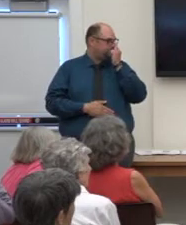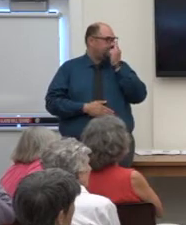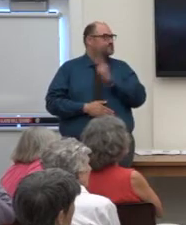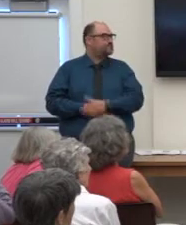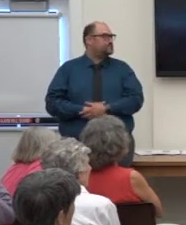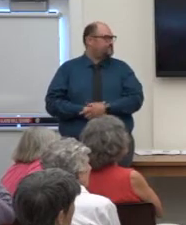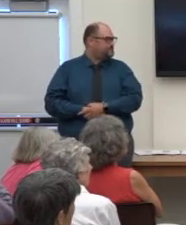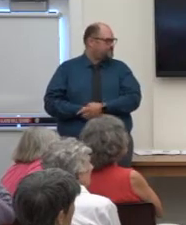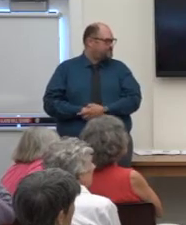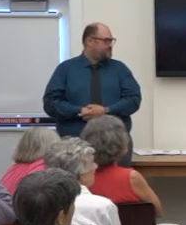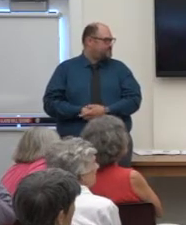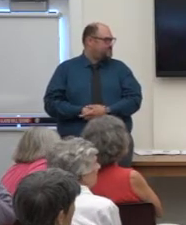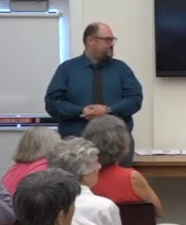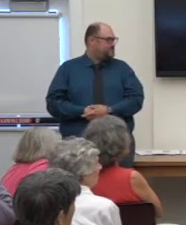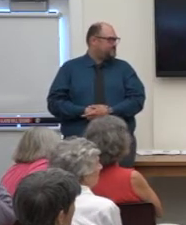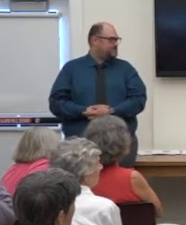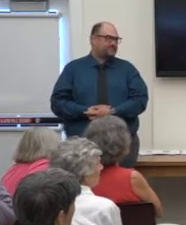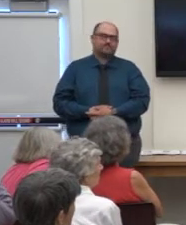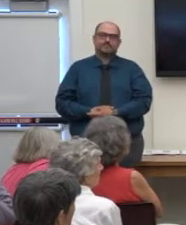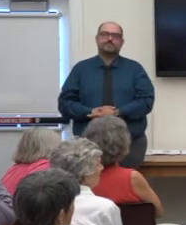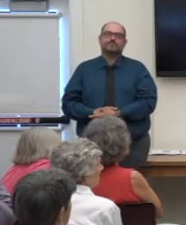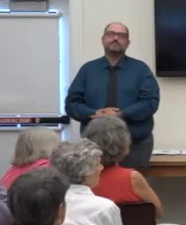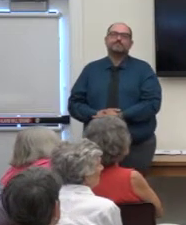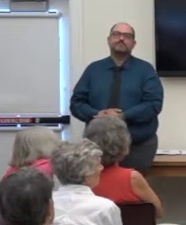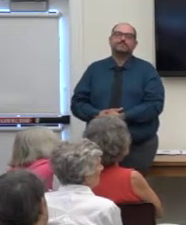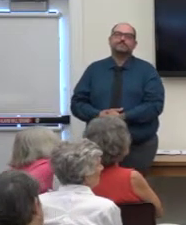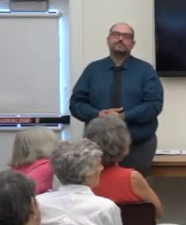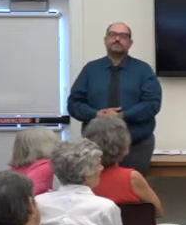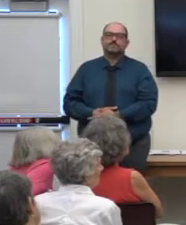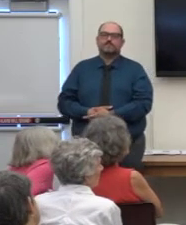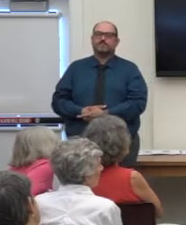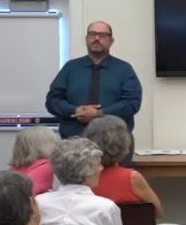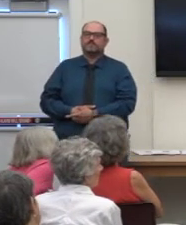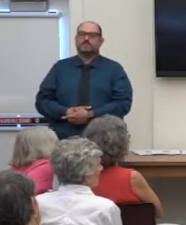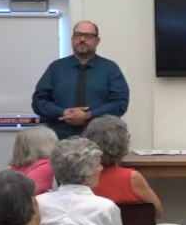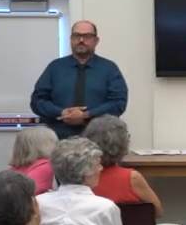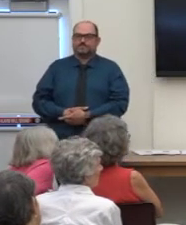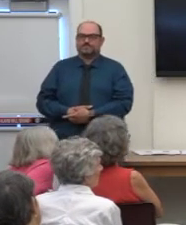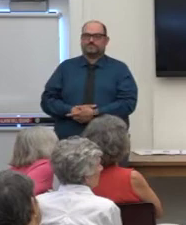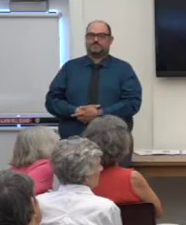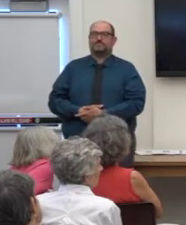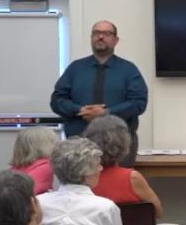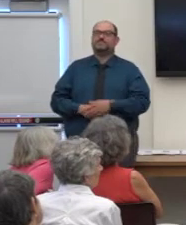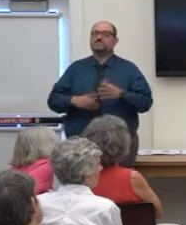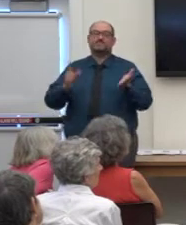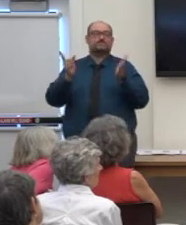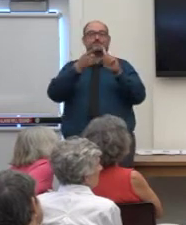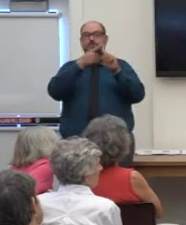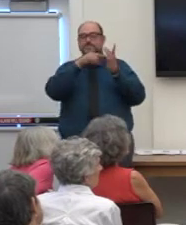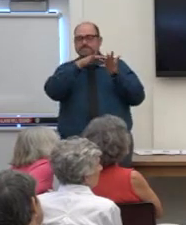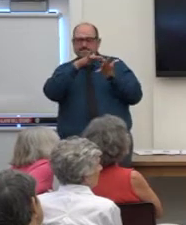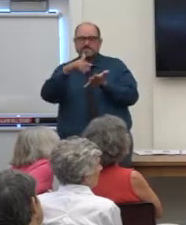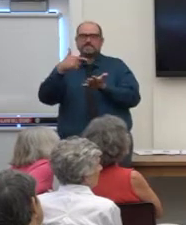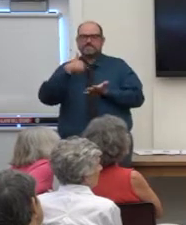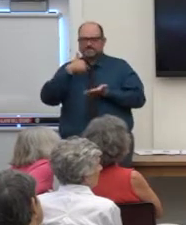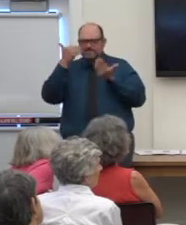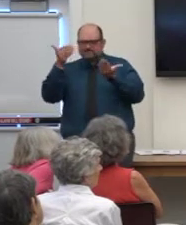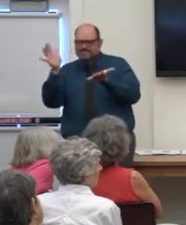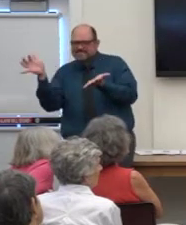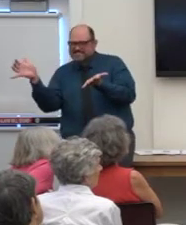All right, so I collected, in this first study, I collected 600 signs, no, I'm sorry, 300